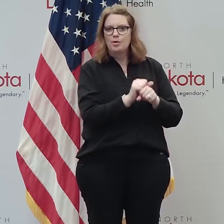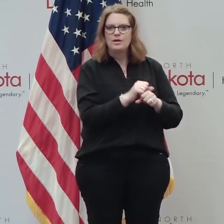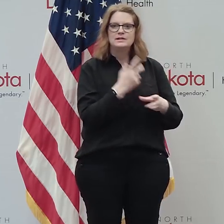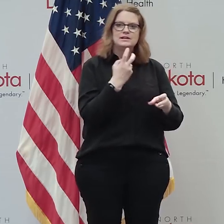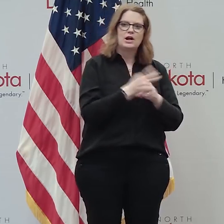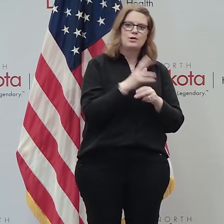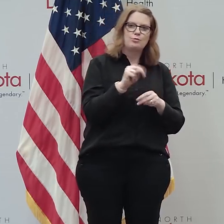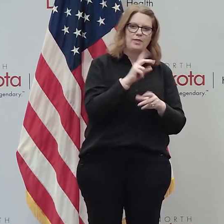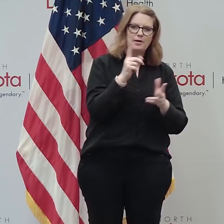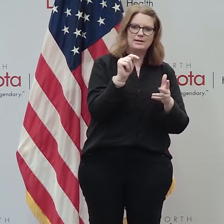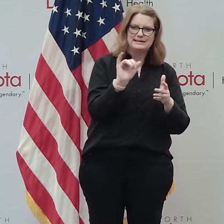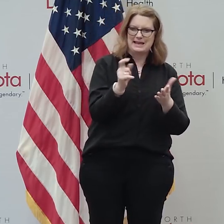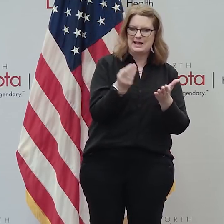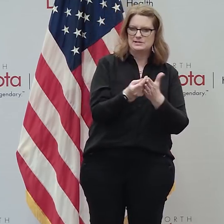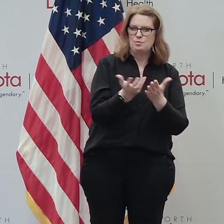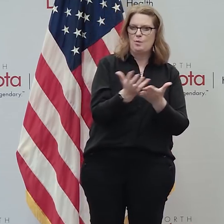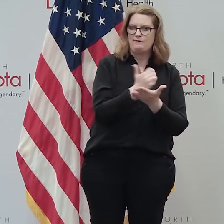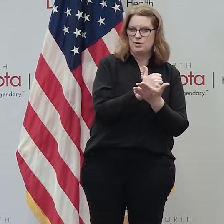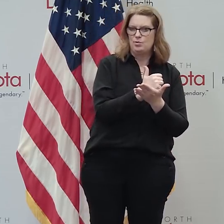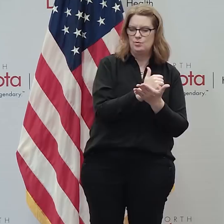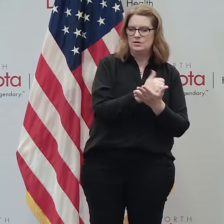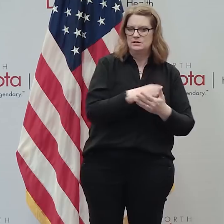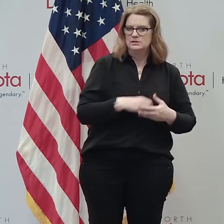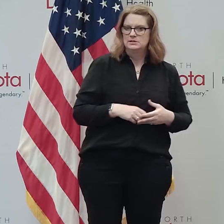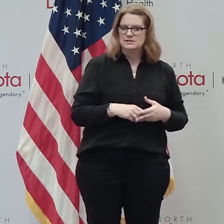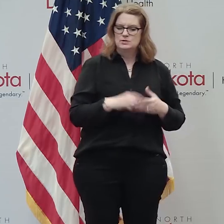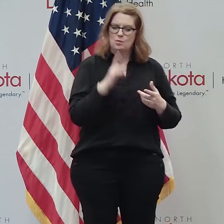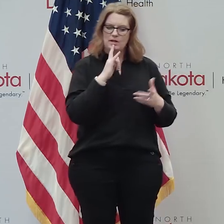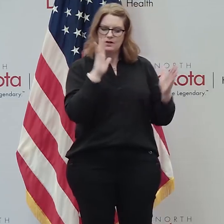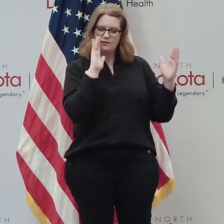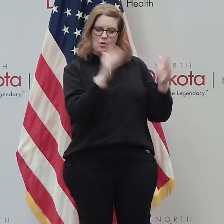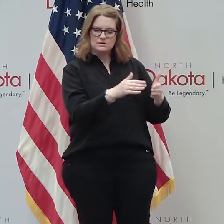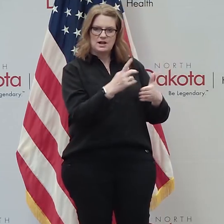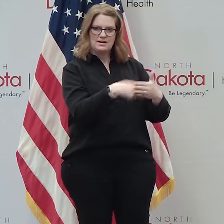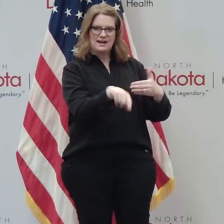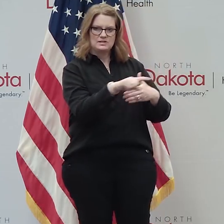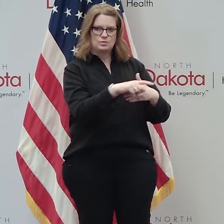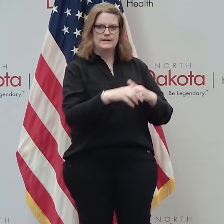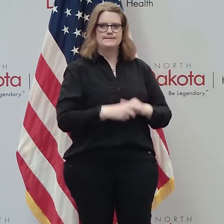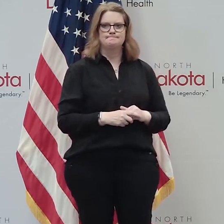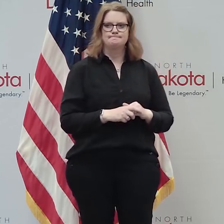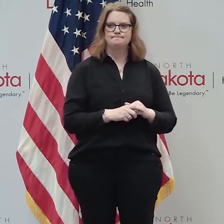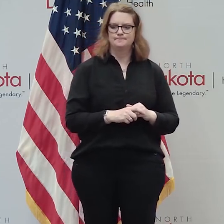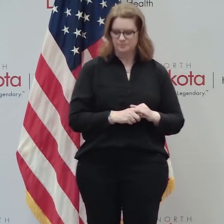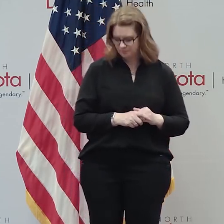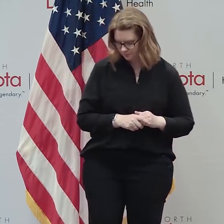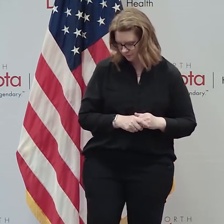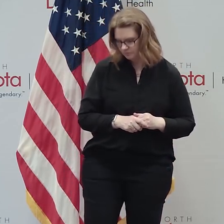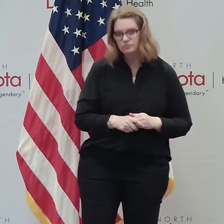tax revenue. So that's one of the things that we're really going to zero in on in the next week.